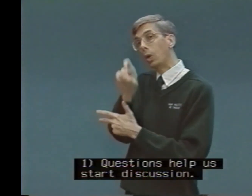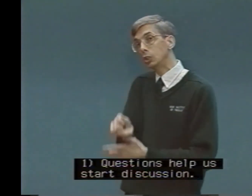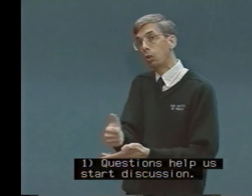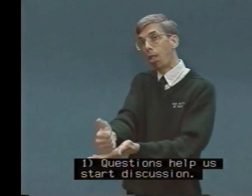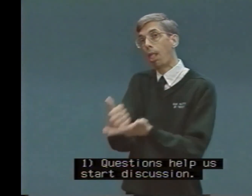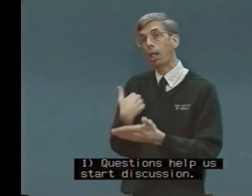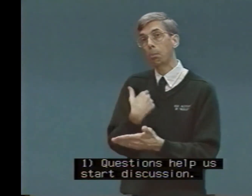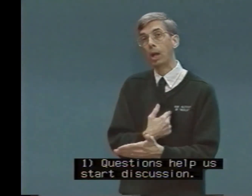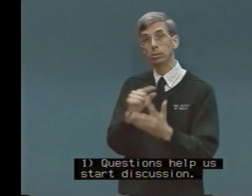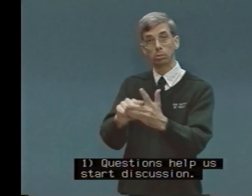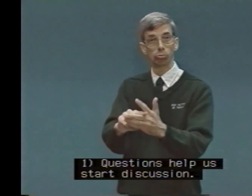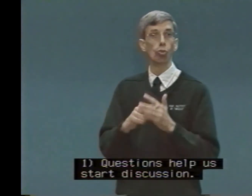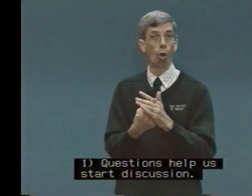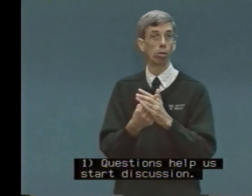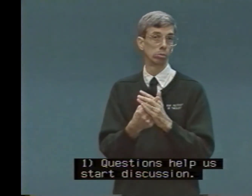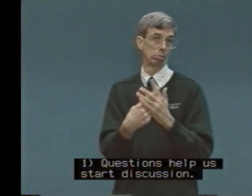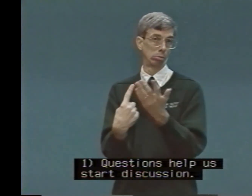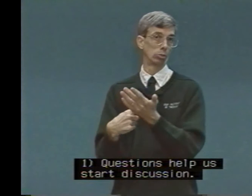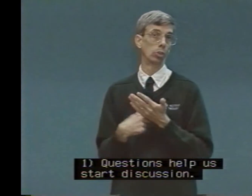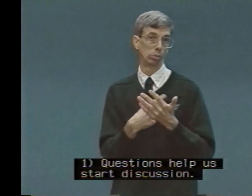First, questions help us start discussion.